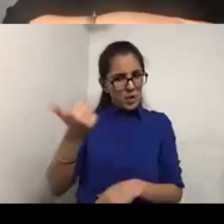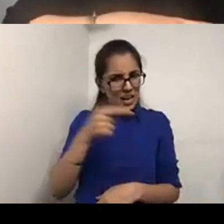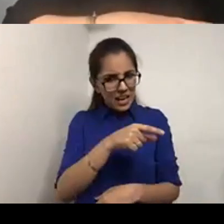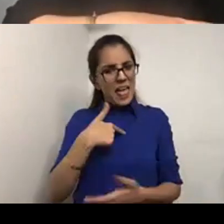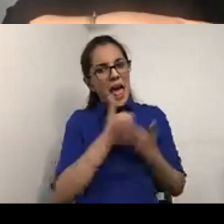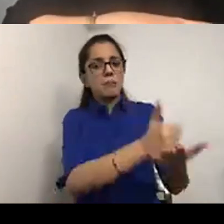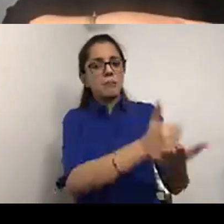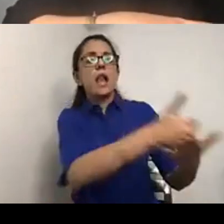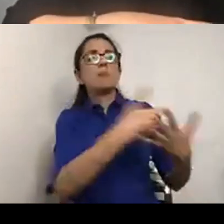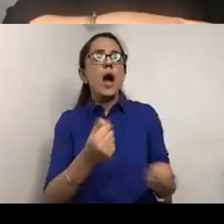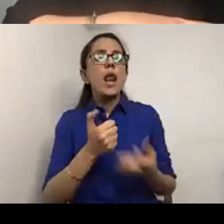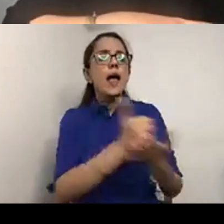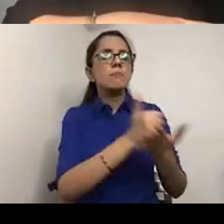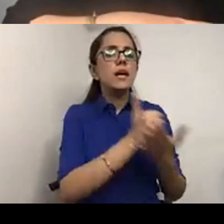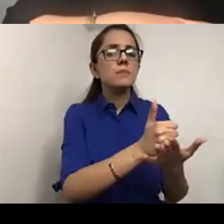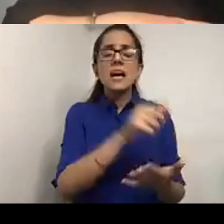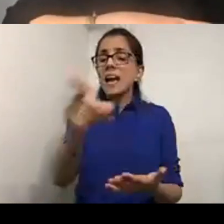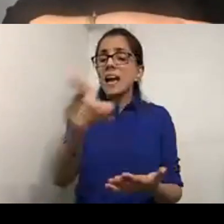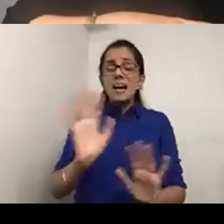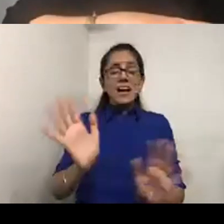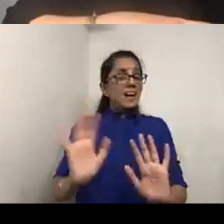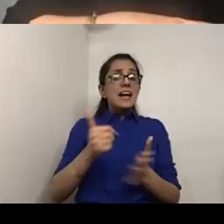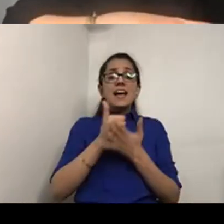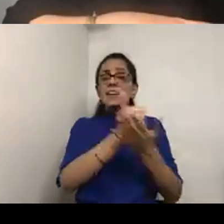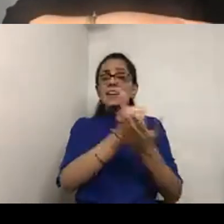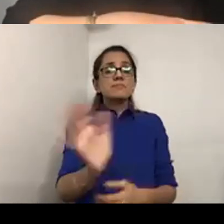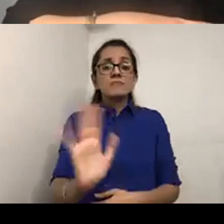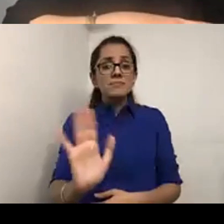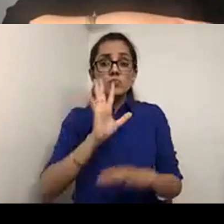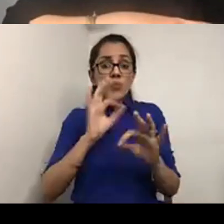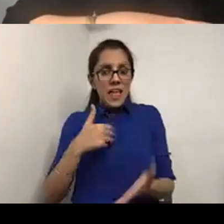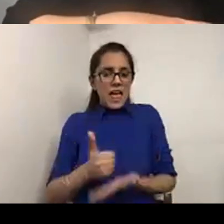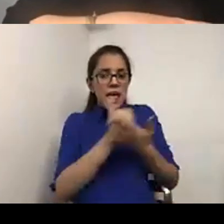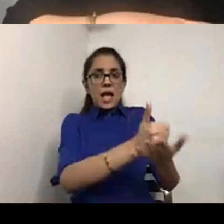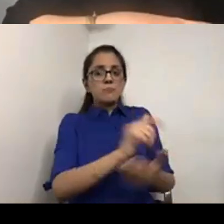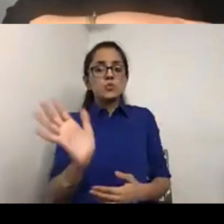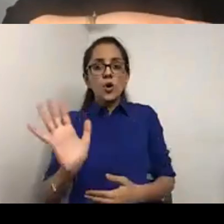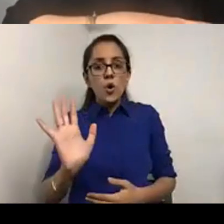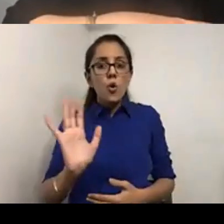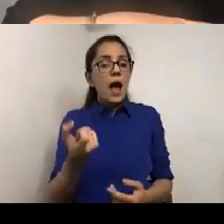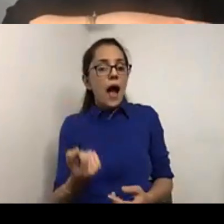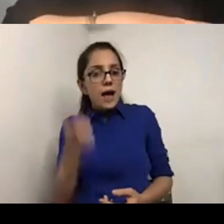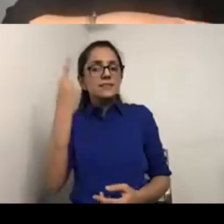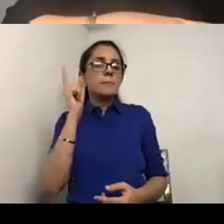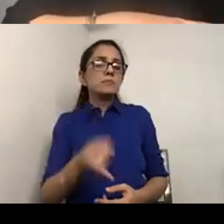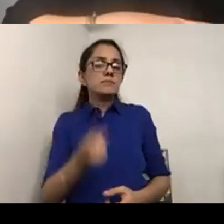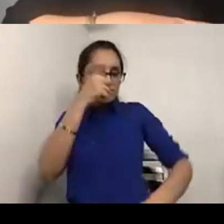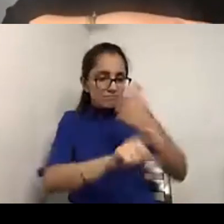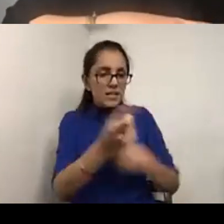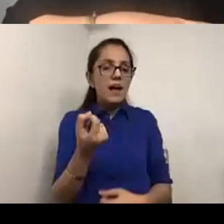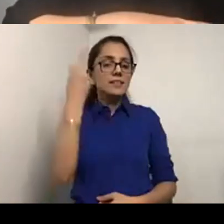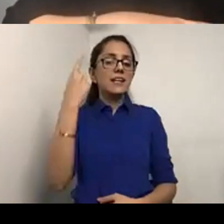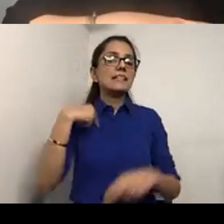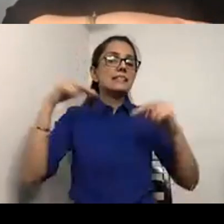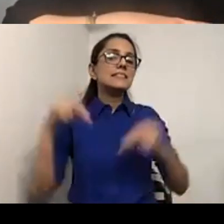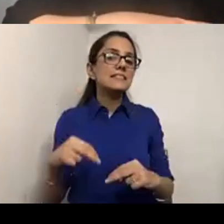help, right? And as Shanta said, it's not really help, it's understanding that we require. And